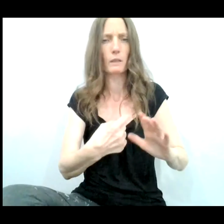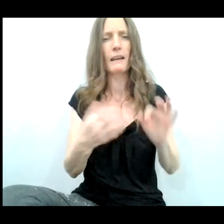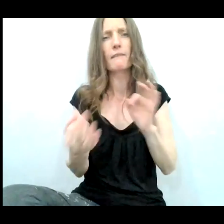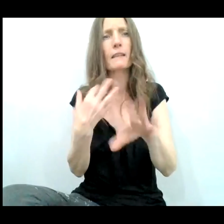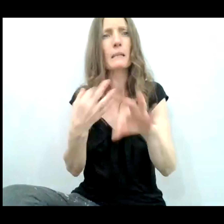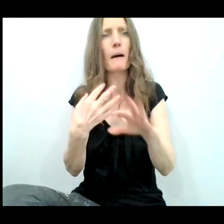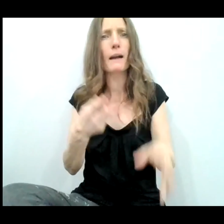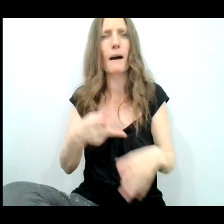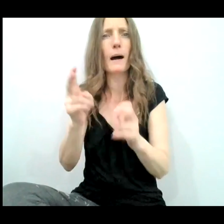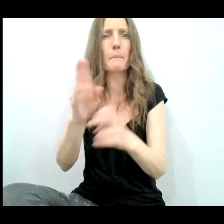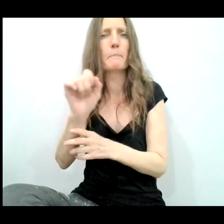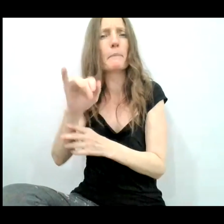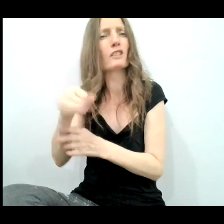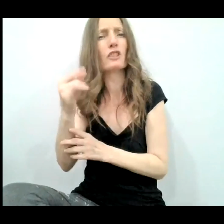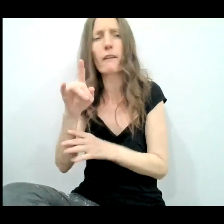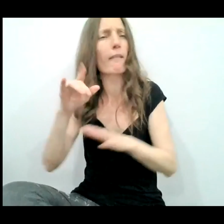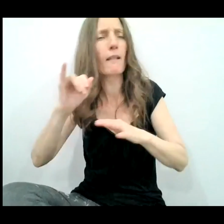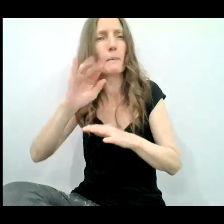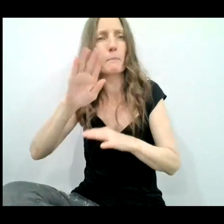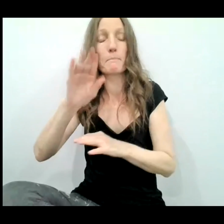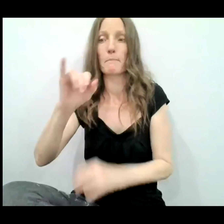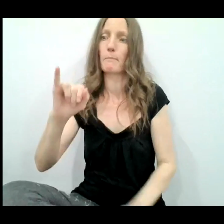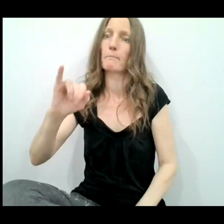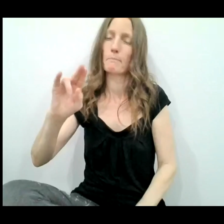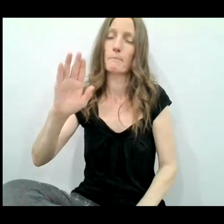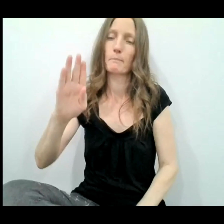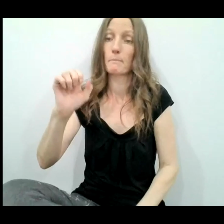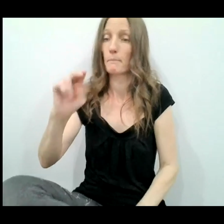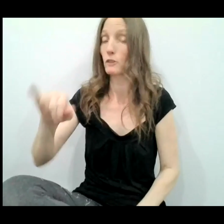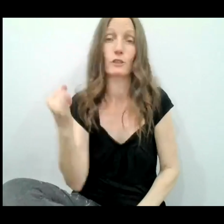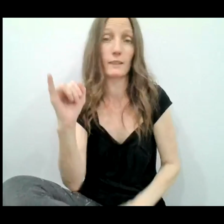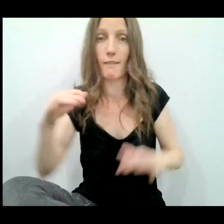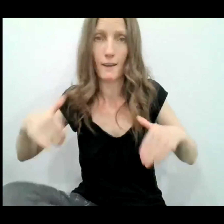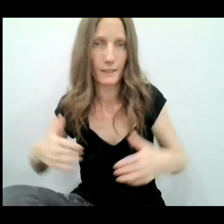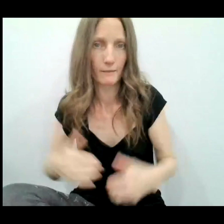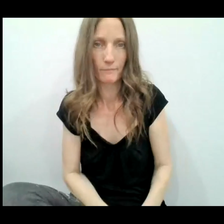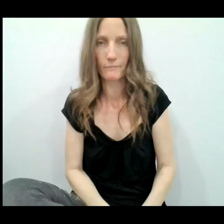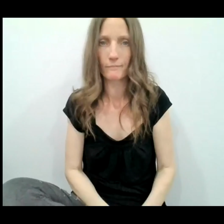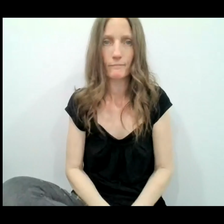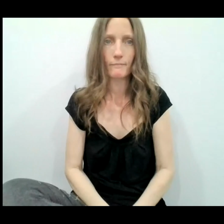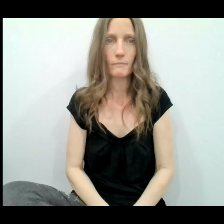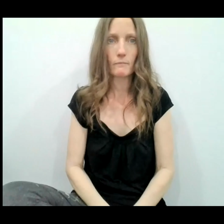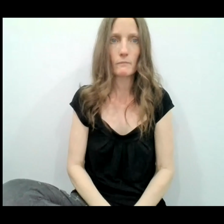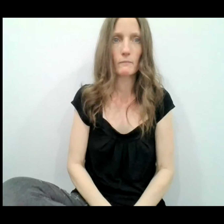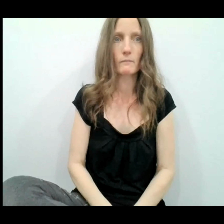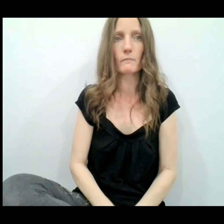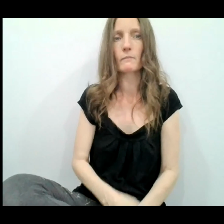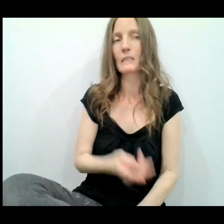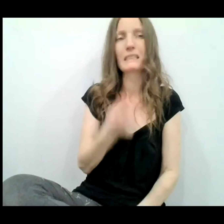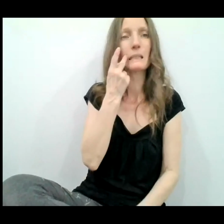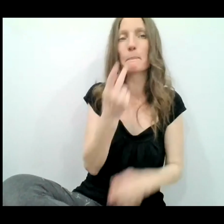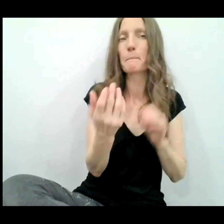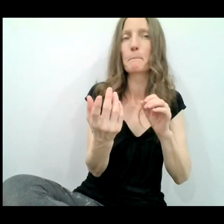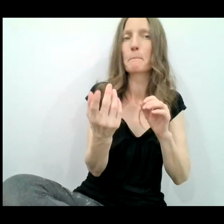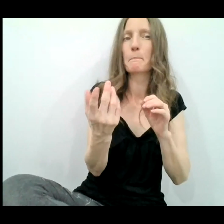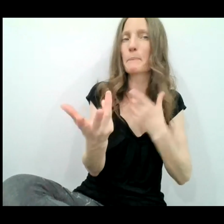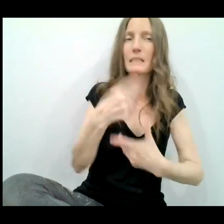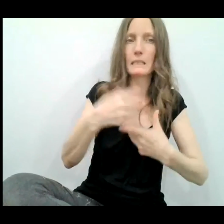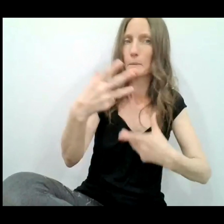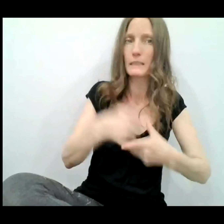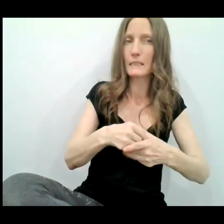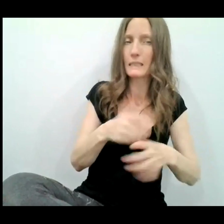you, when in the feedback step, we don't see the feedback as participants, it only goes to